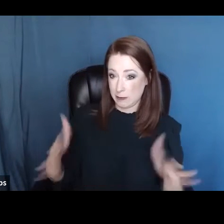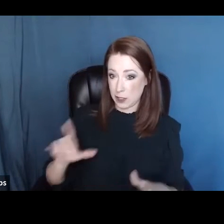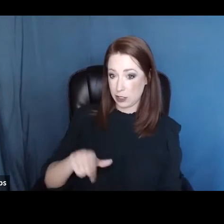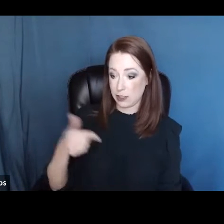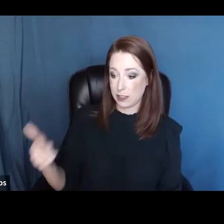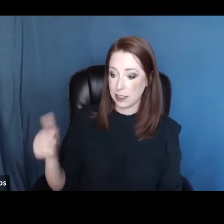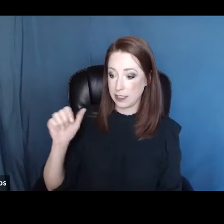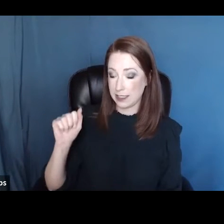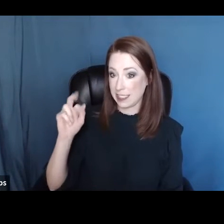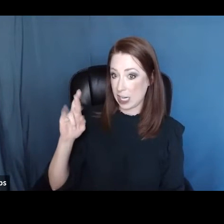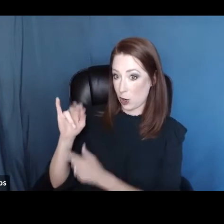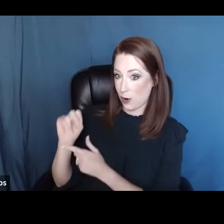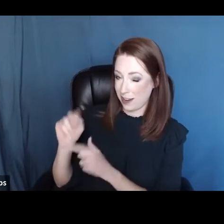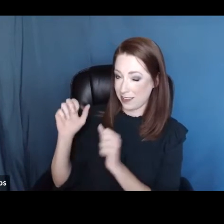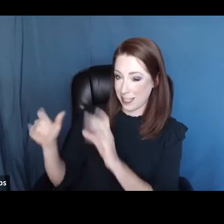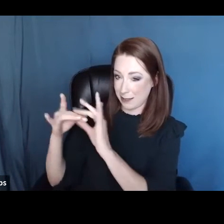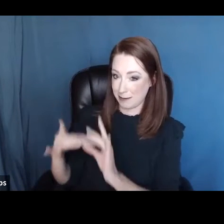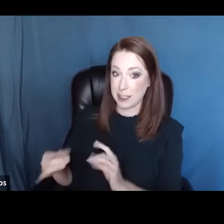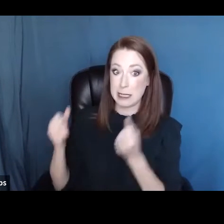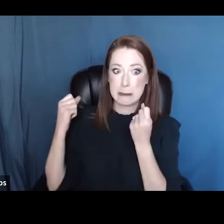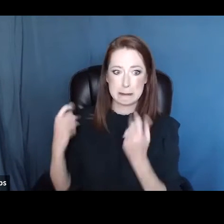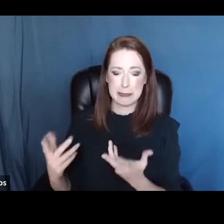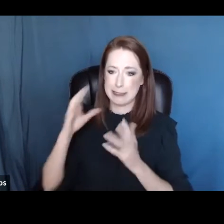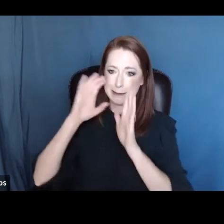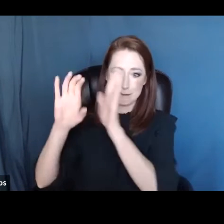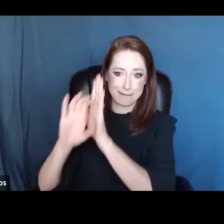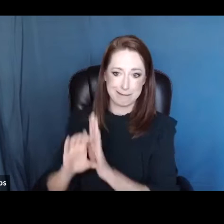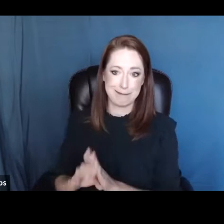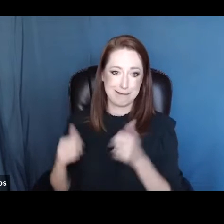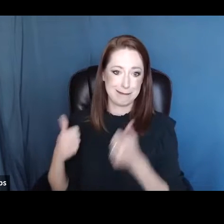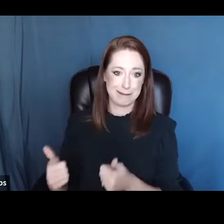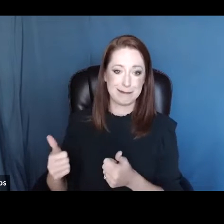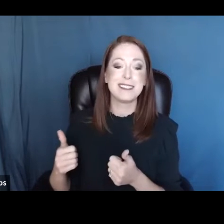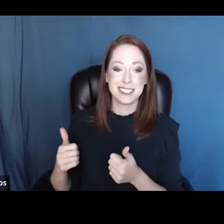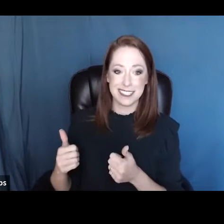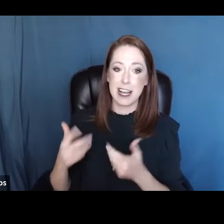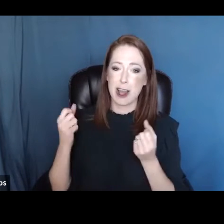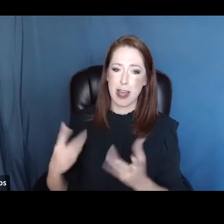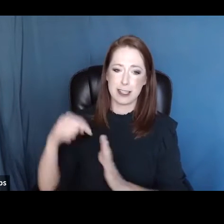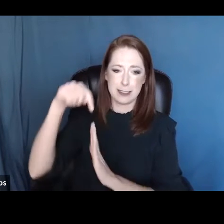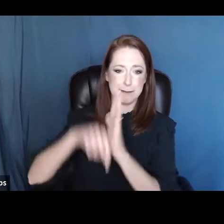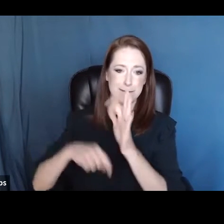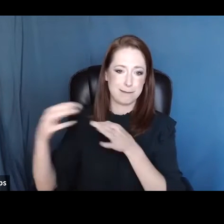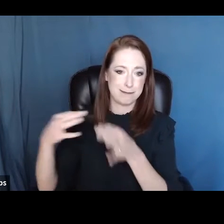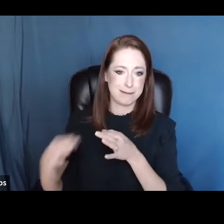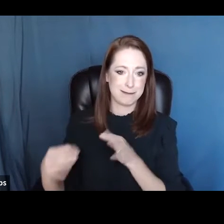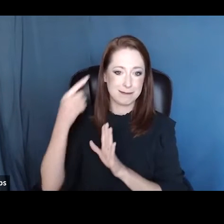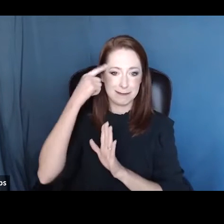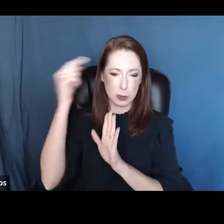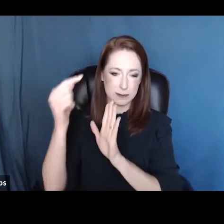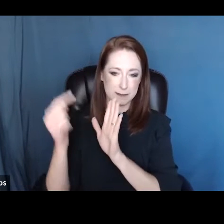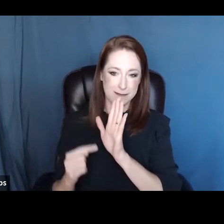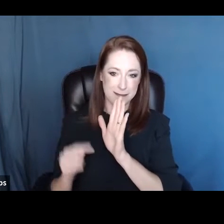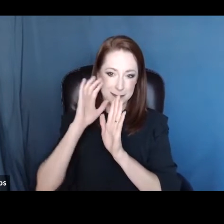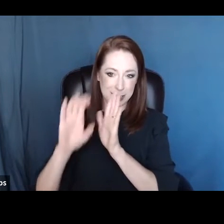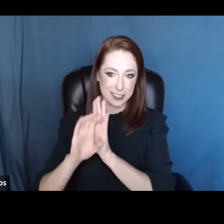these amazing GIFs and images, and we'll do lots of rich description of them.